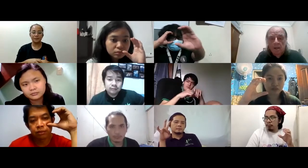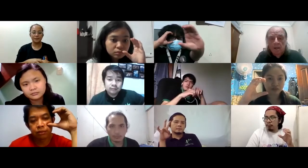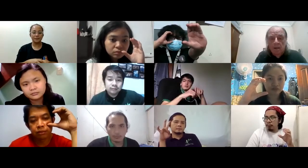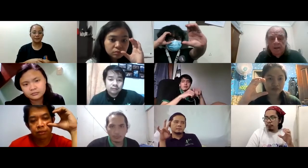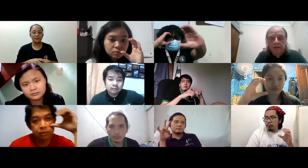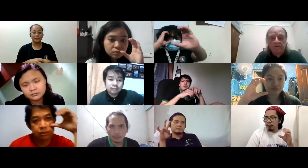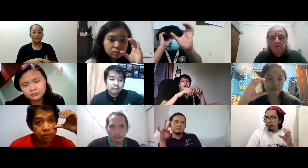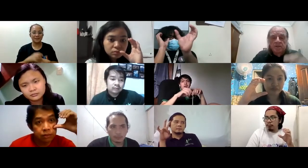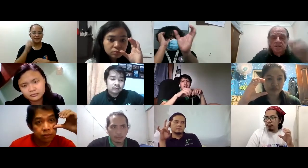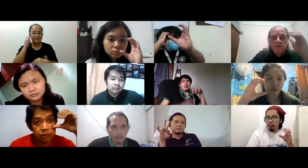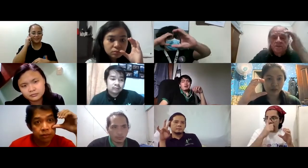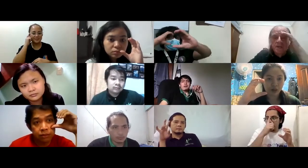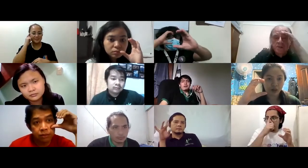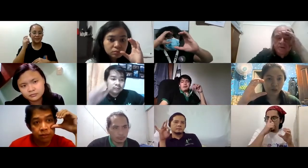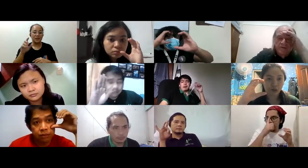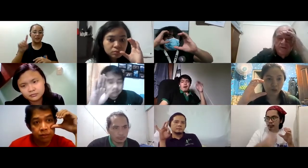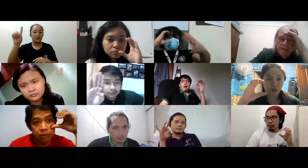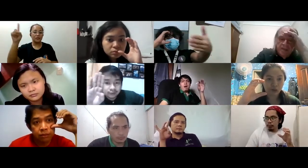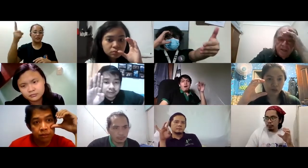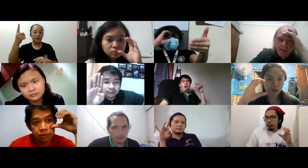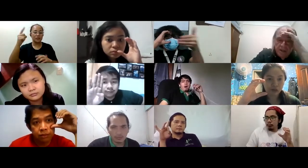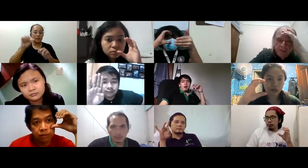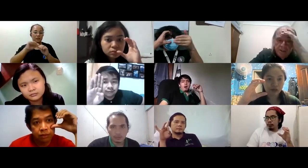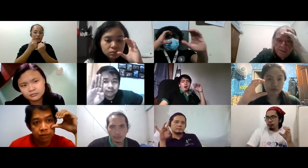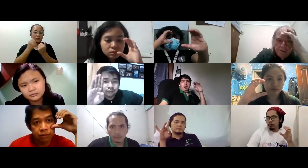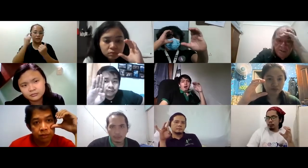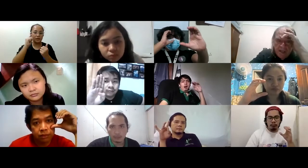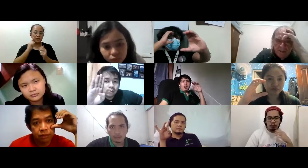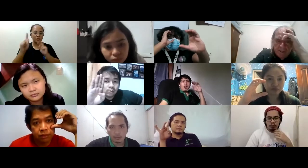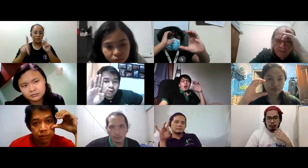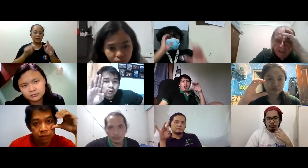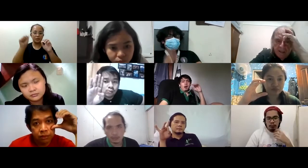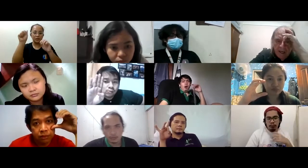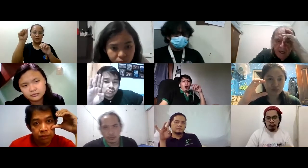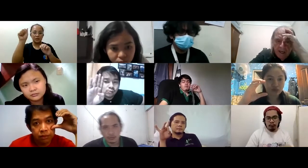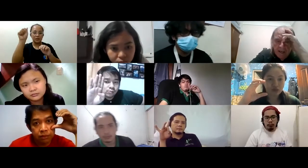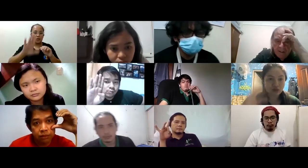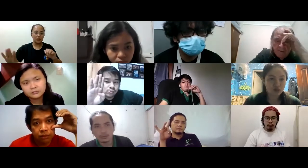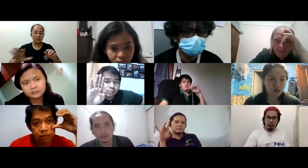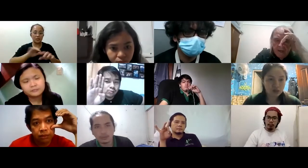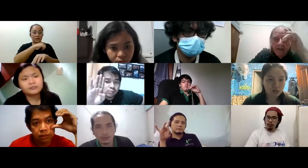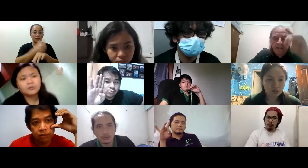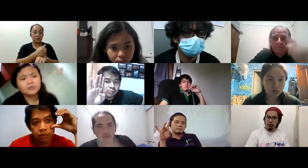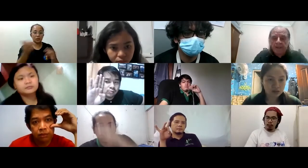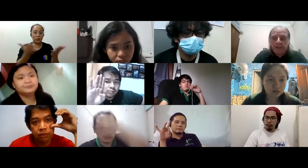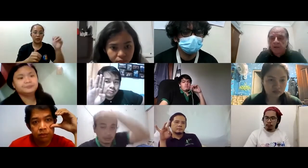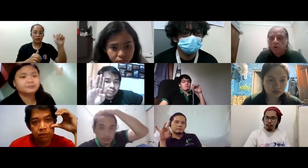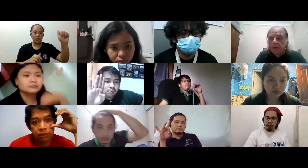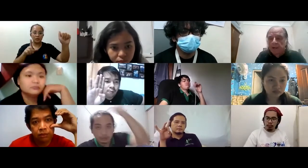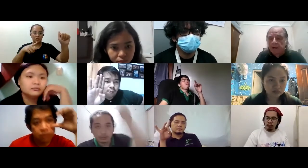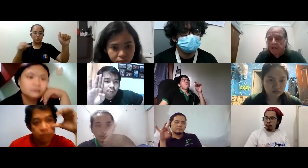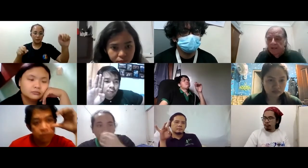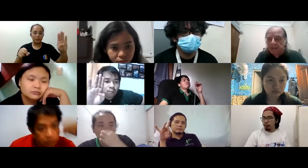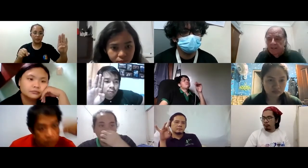Okay, the first Association of Deaf People in Asia was established in A, Japan, B, Korea,